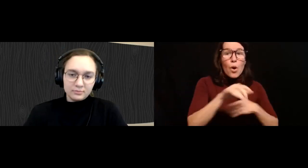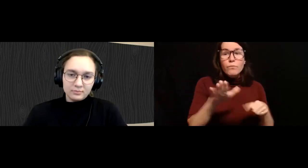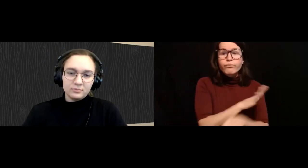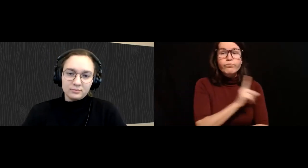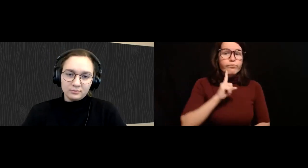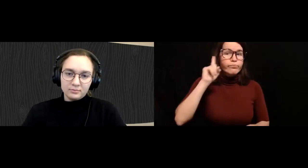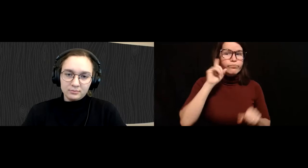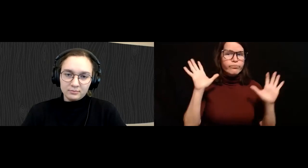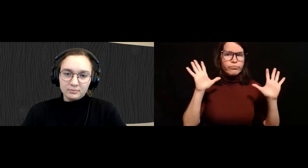on top of it.